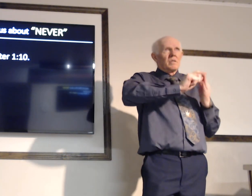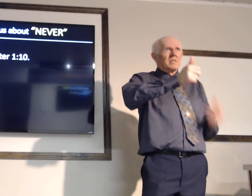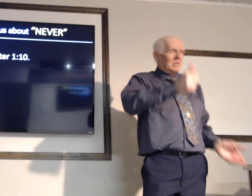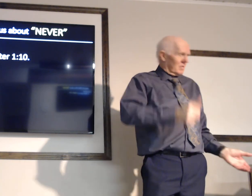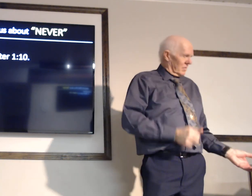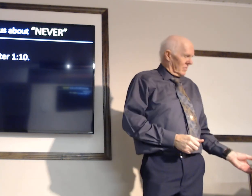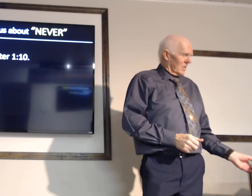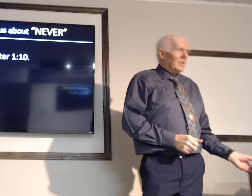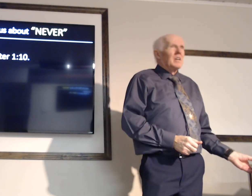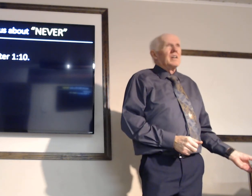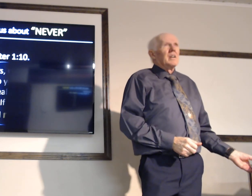2 Peter 1:10.